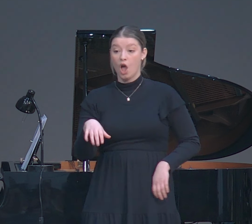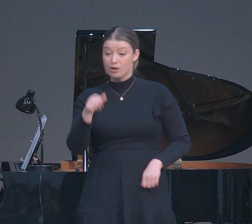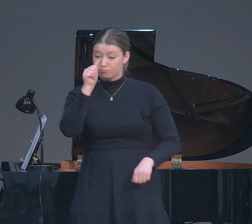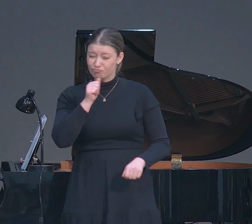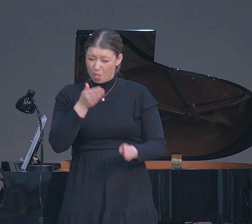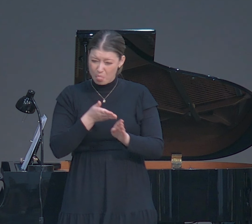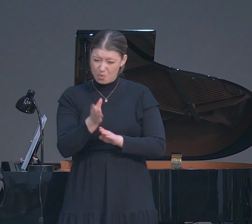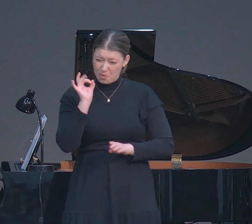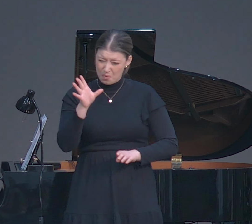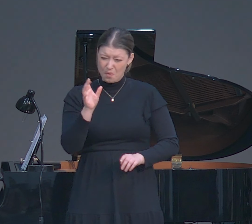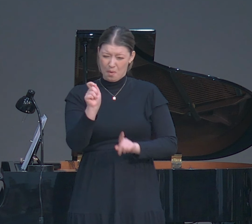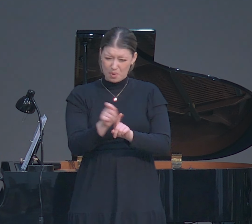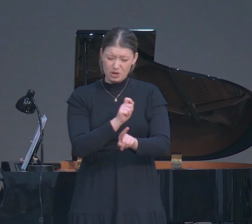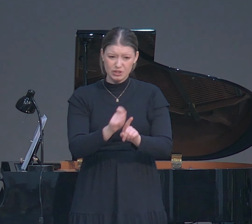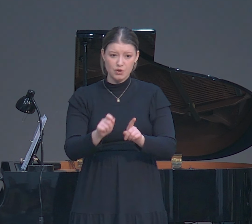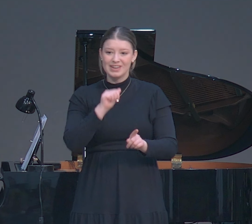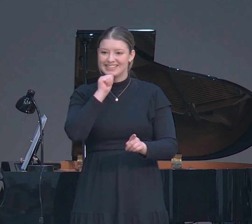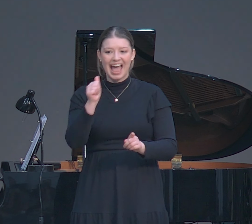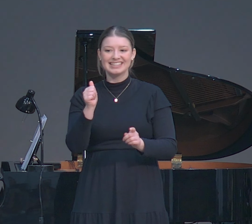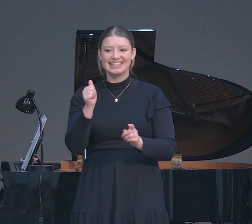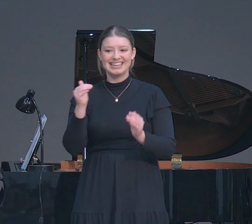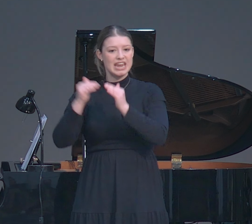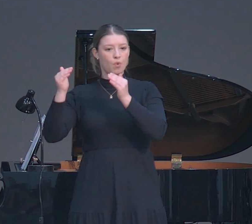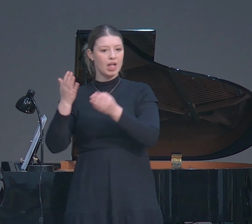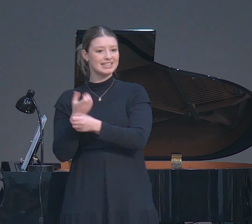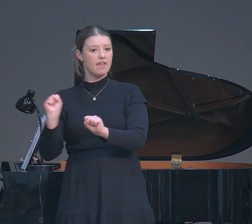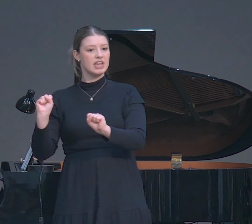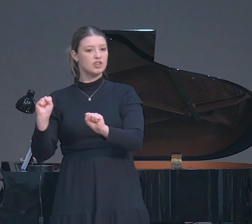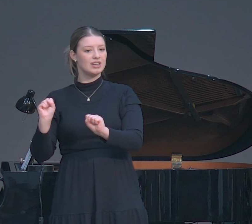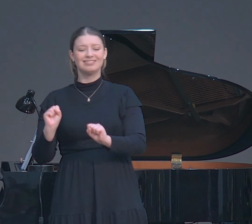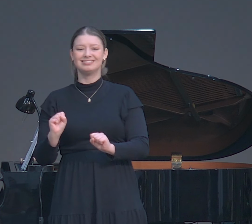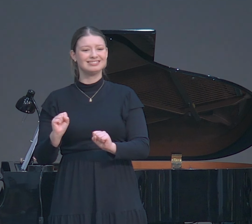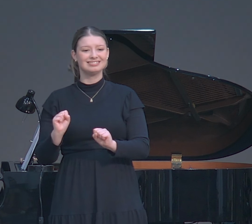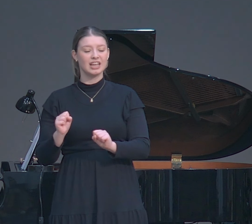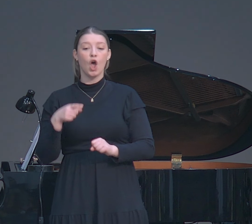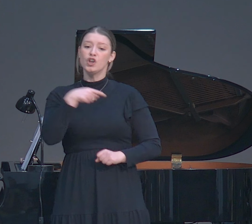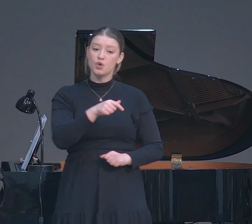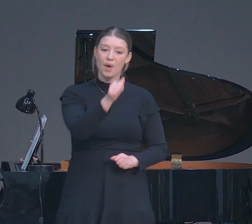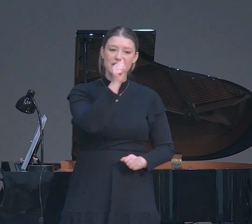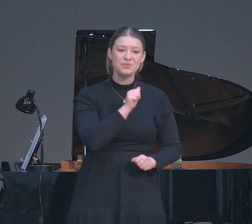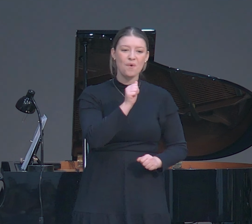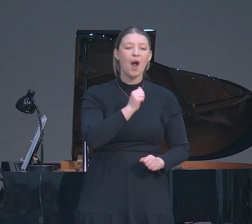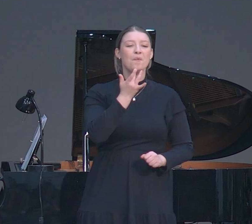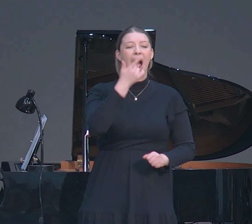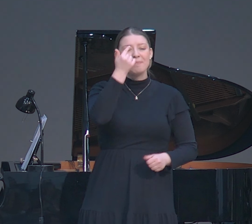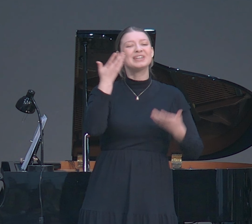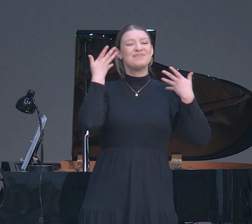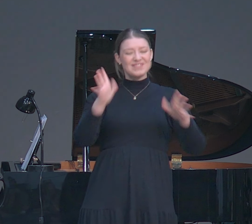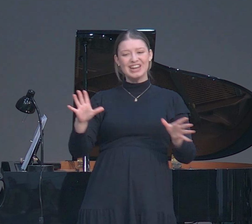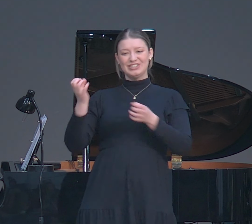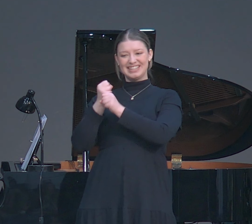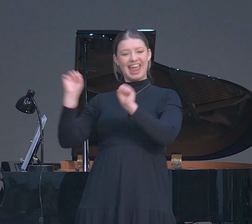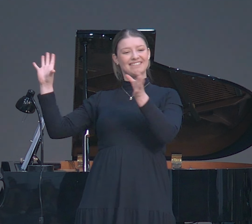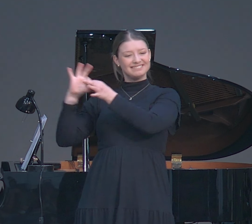saved. Friends, you're not saved because you endure. Instead, you will endure because you're